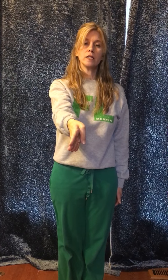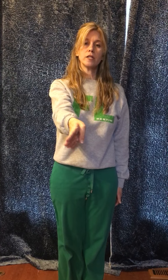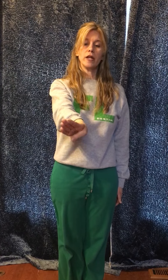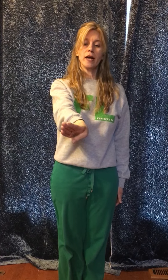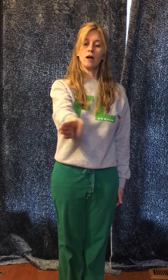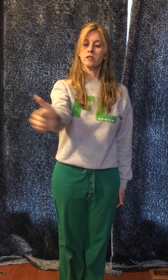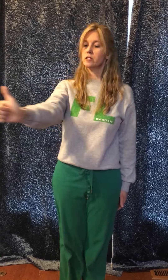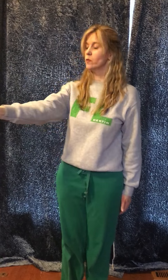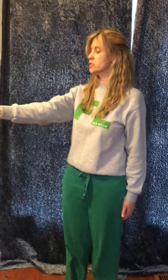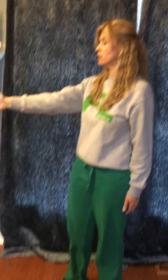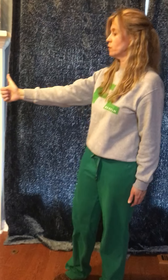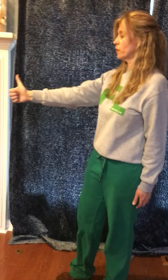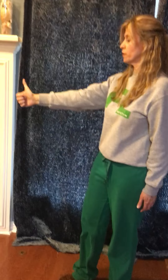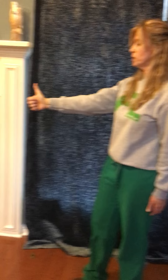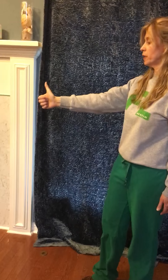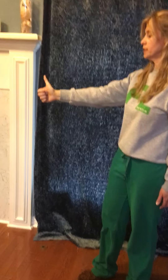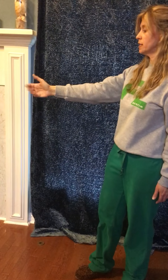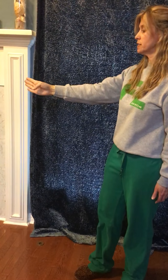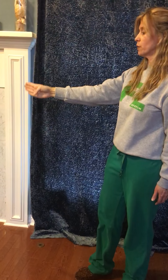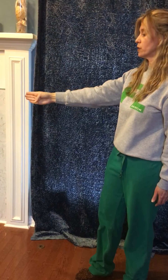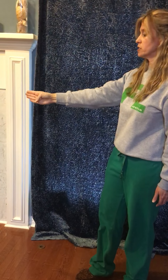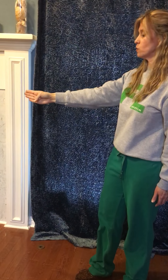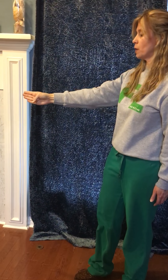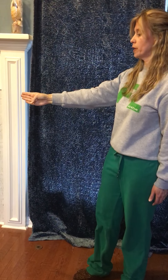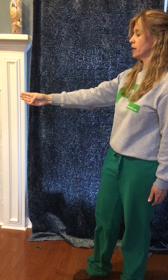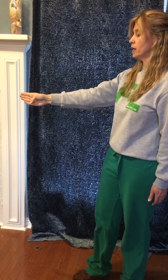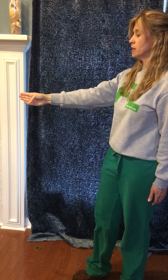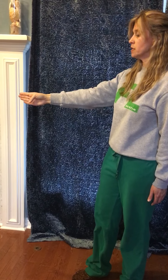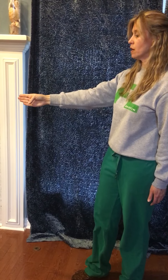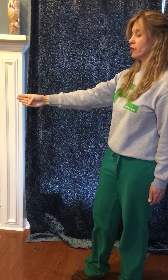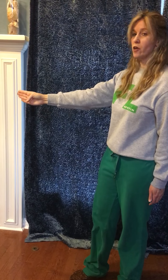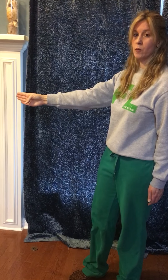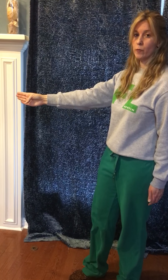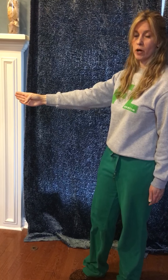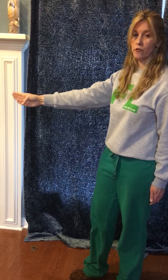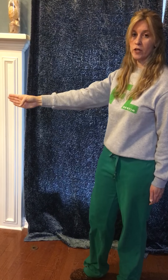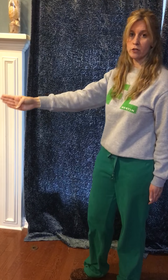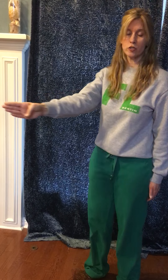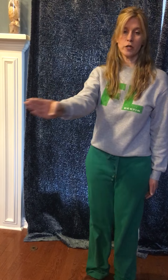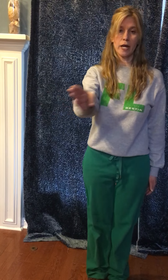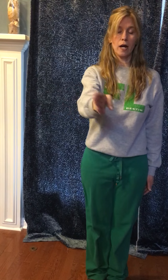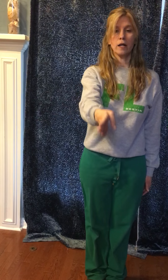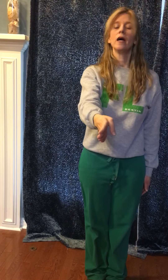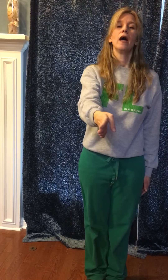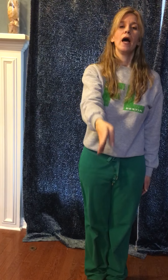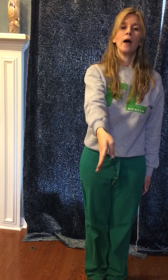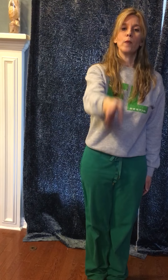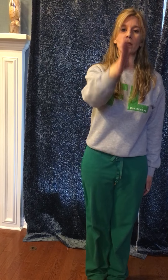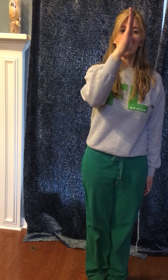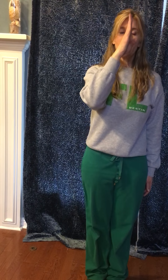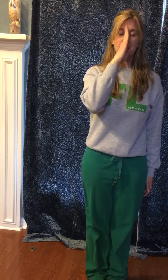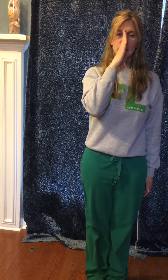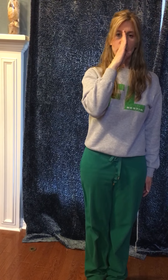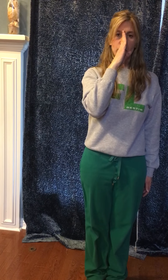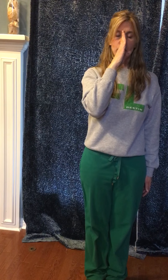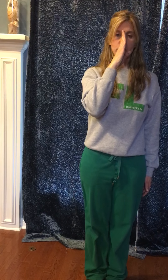So we started with our thumb like this. Now we're going to swap it. Tuck our thumb and bring our fingers straight out and bring that back to our nose